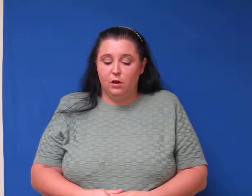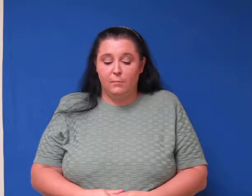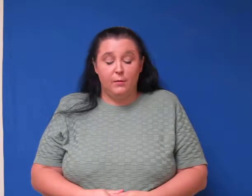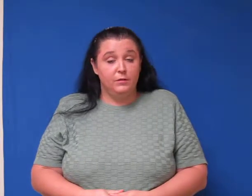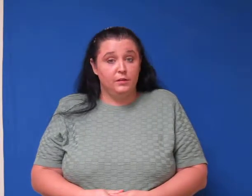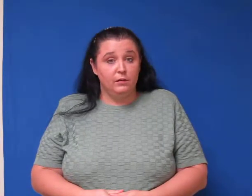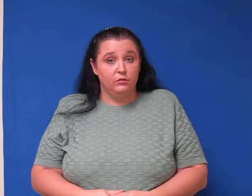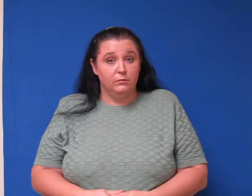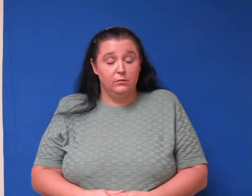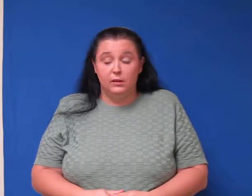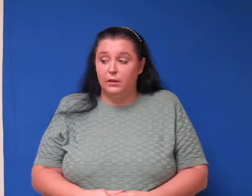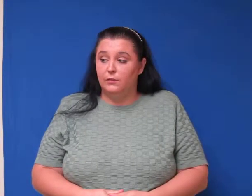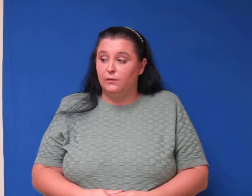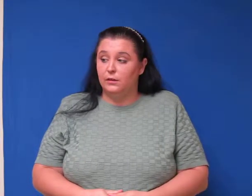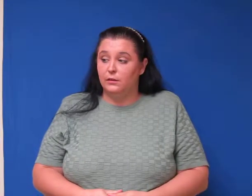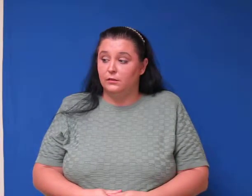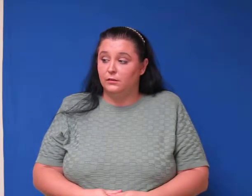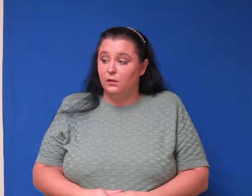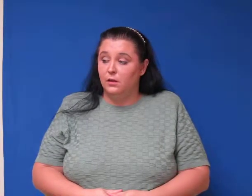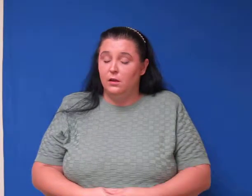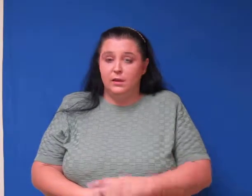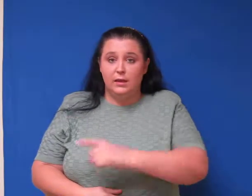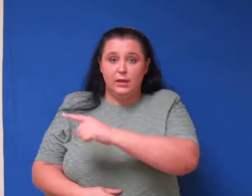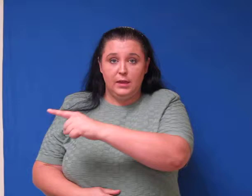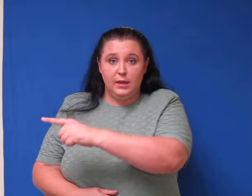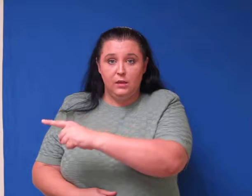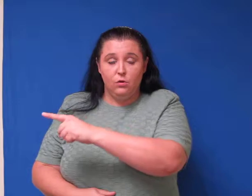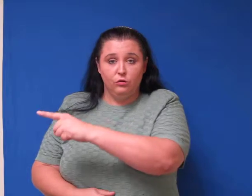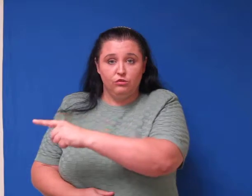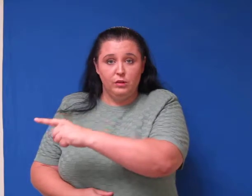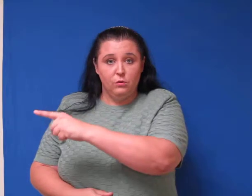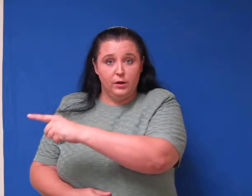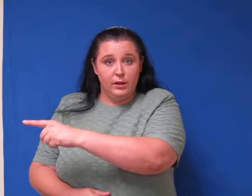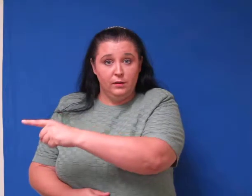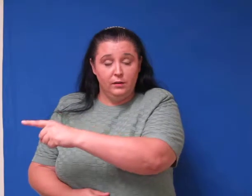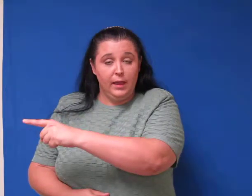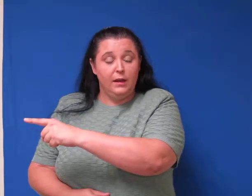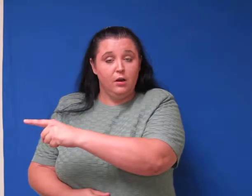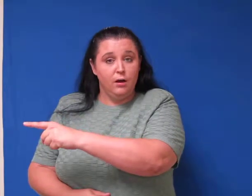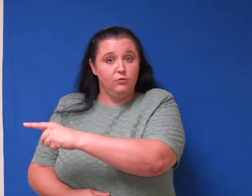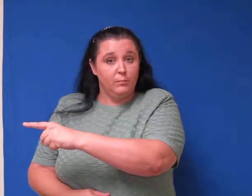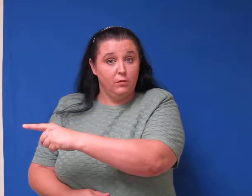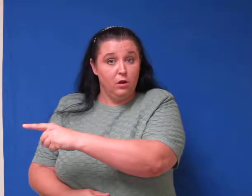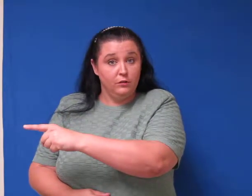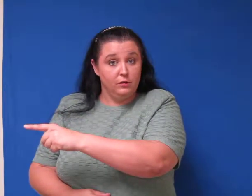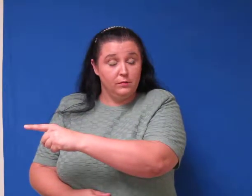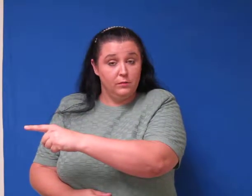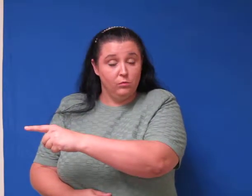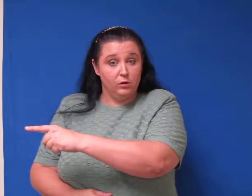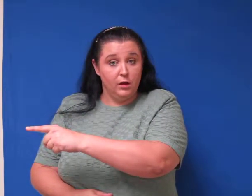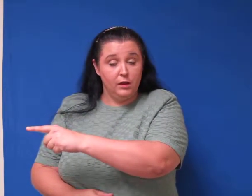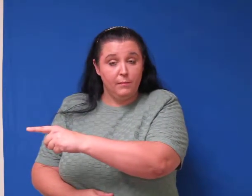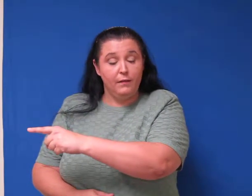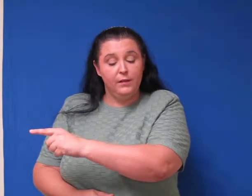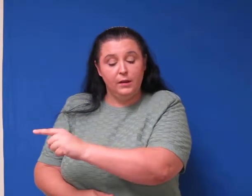about possession. If it is he or she or it, and an object belongs to them that we're talking about, then it